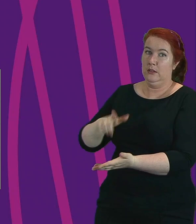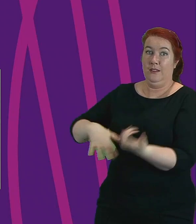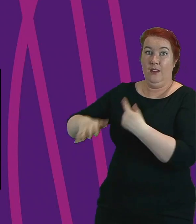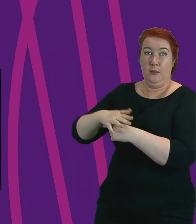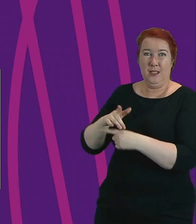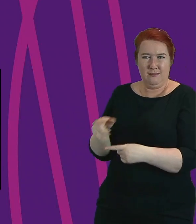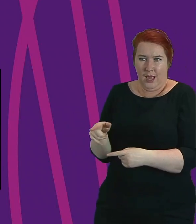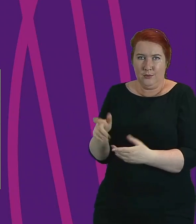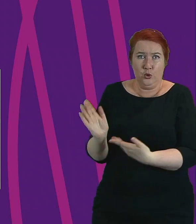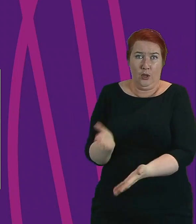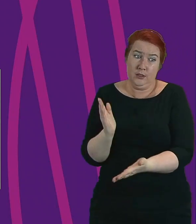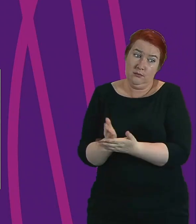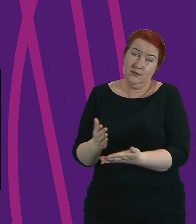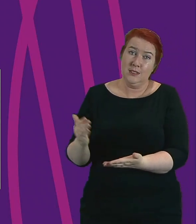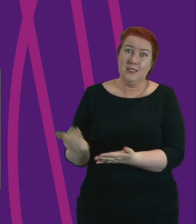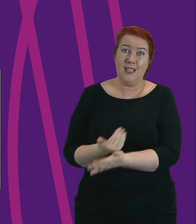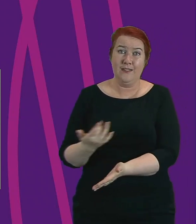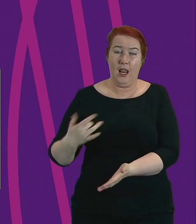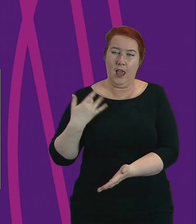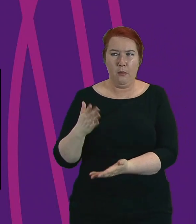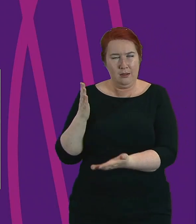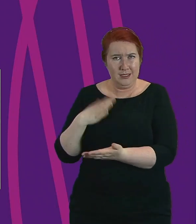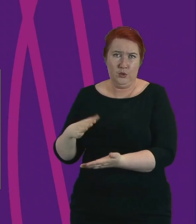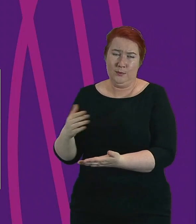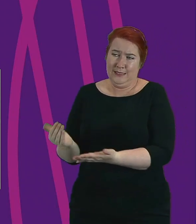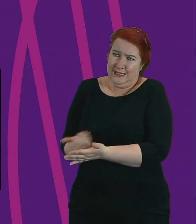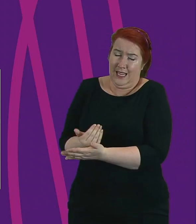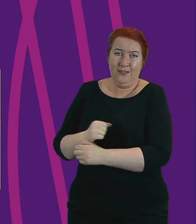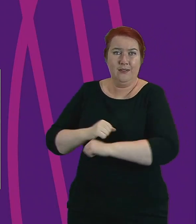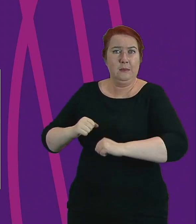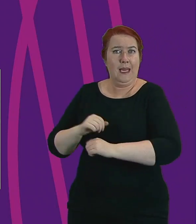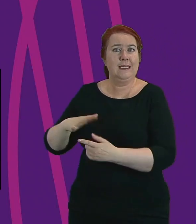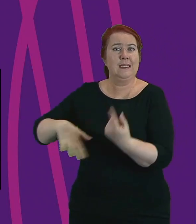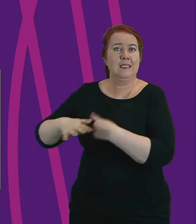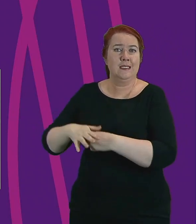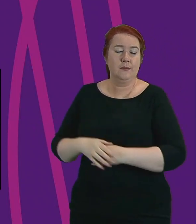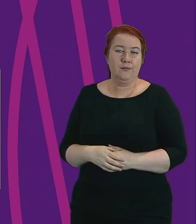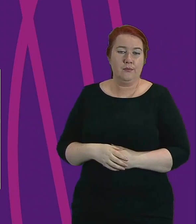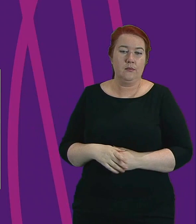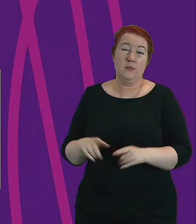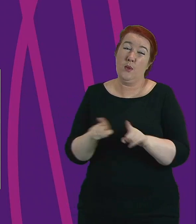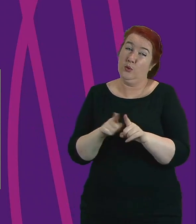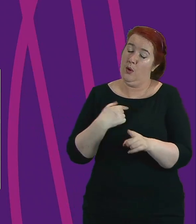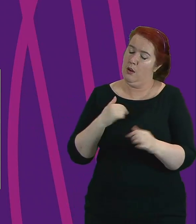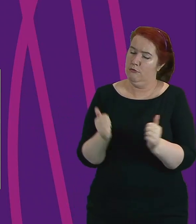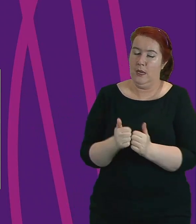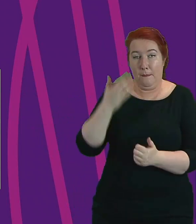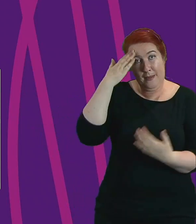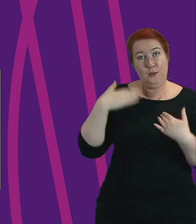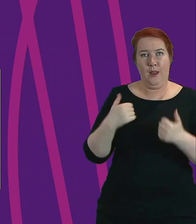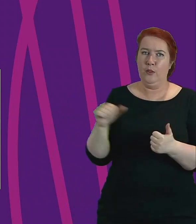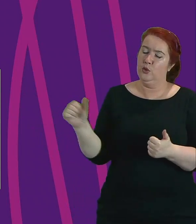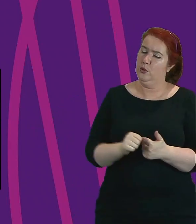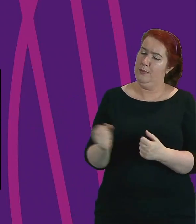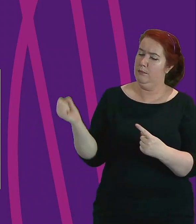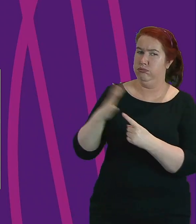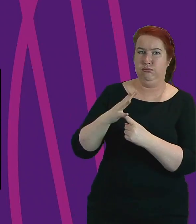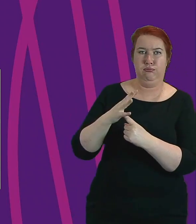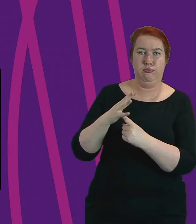life-saving services around cancer up and running. And I do agree that we need to make mental health a priority.